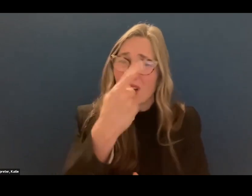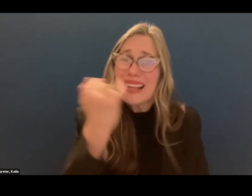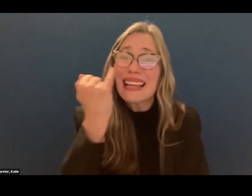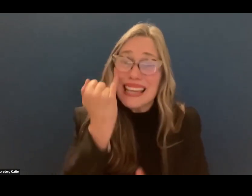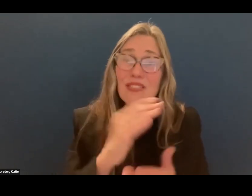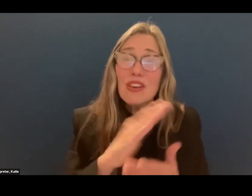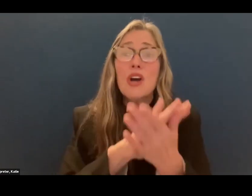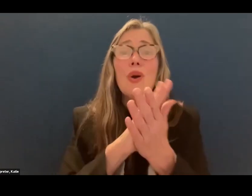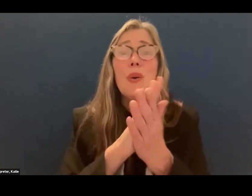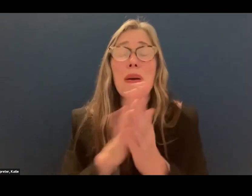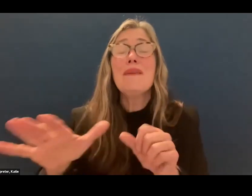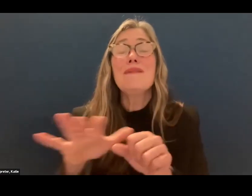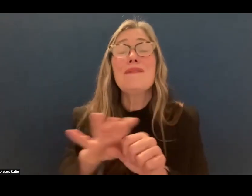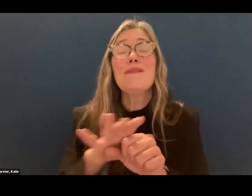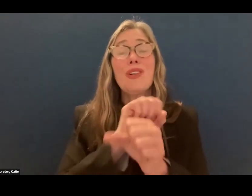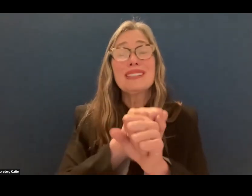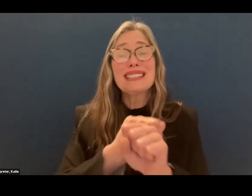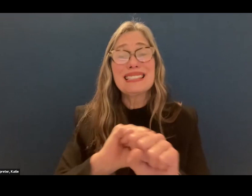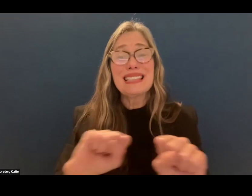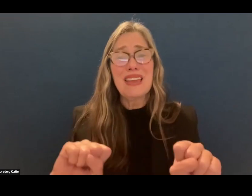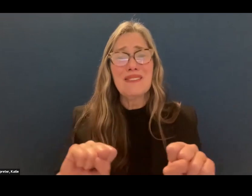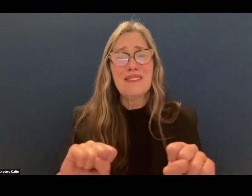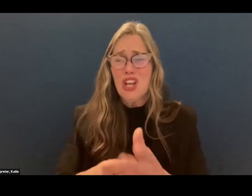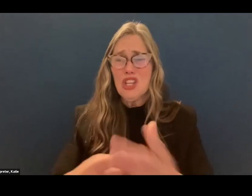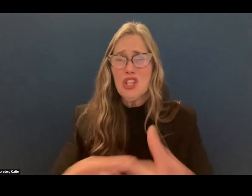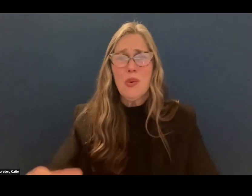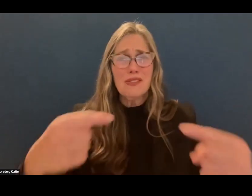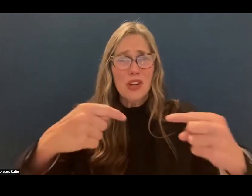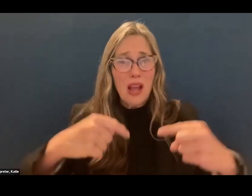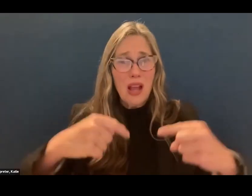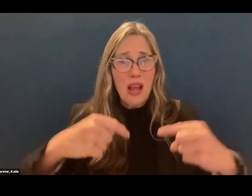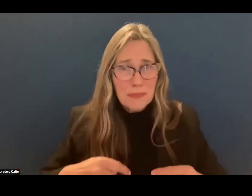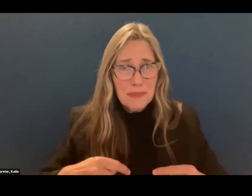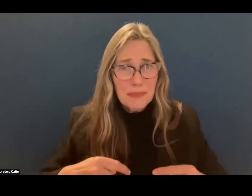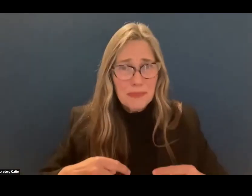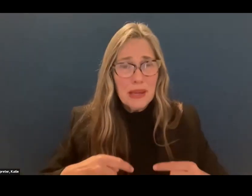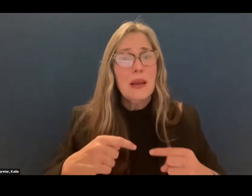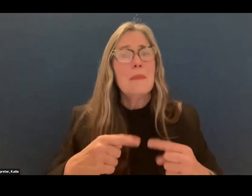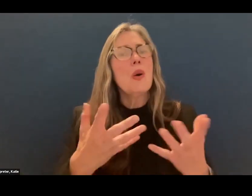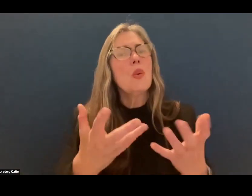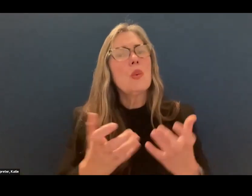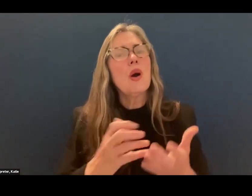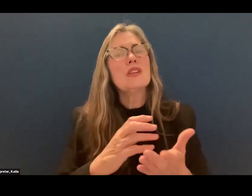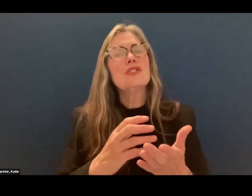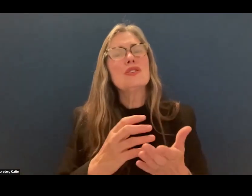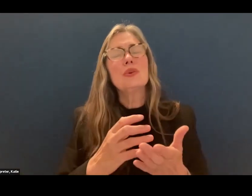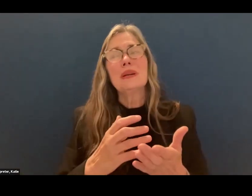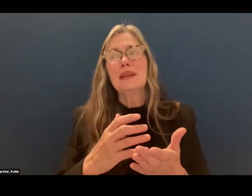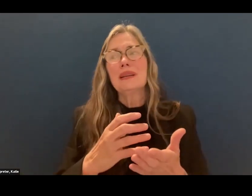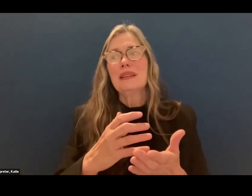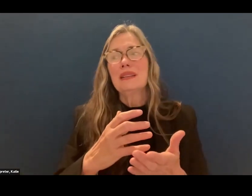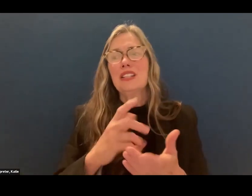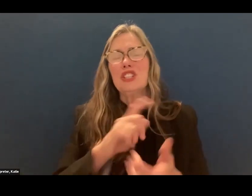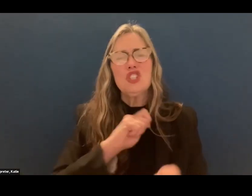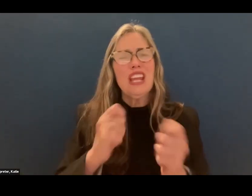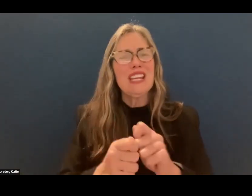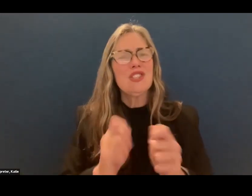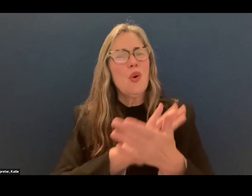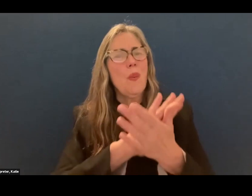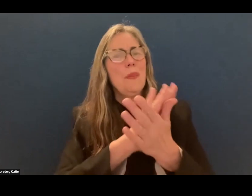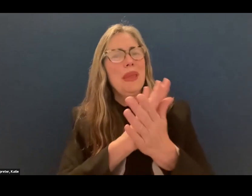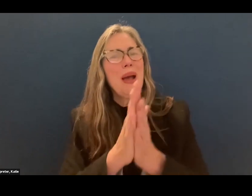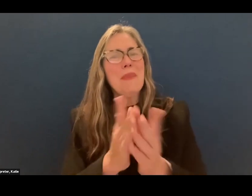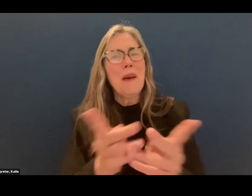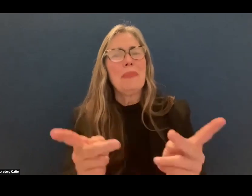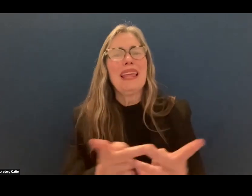This is a place they have to come, but we should make it a place where they want to come as well. Because these are their foundational years that